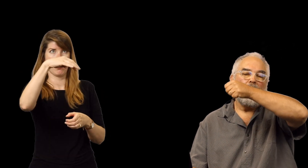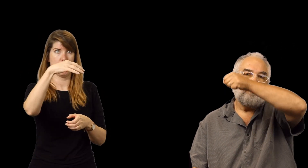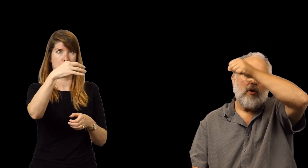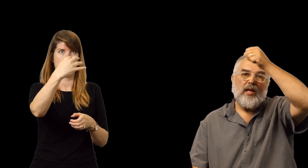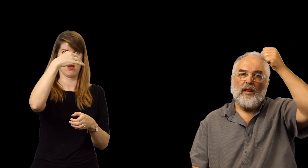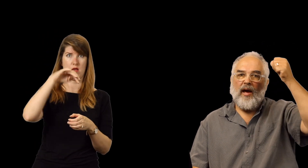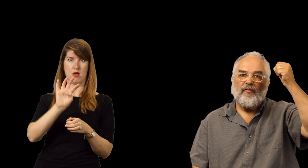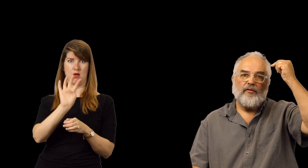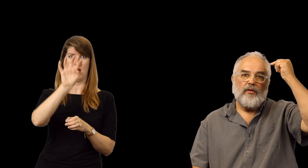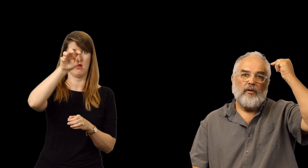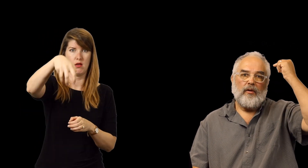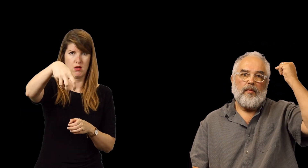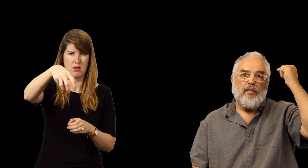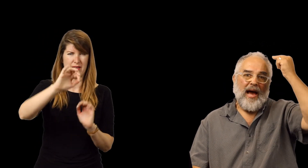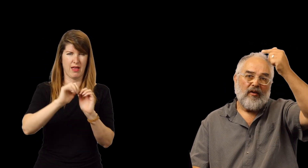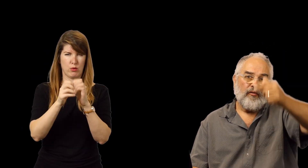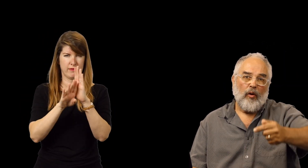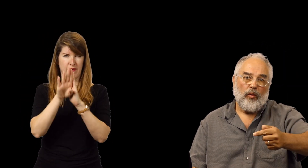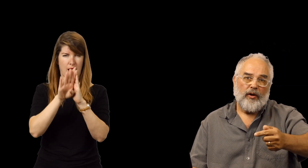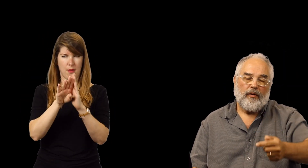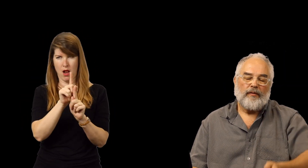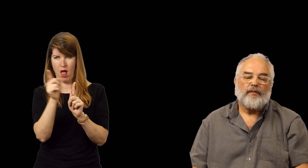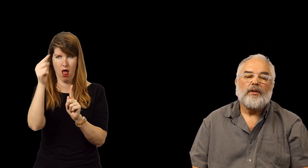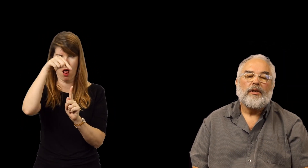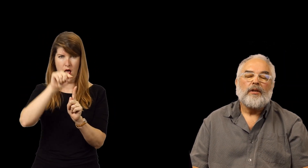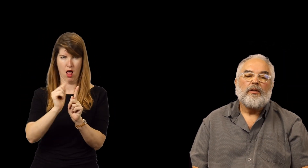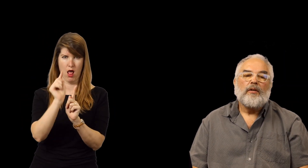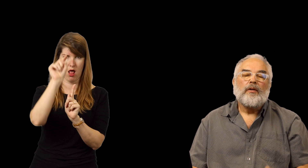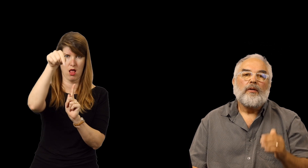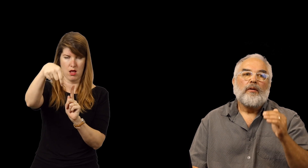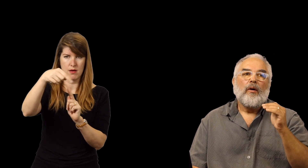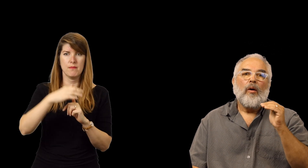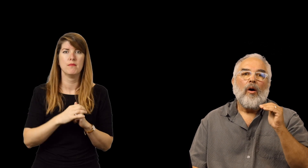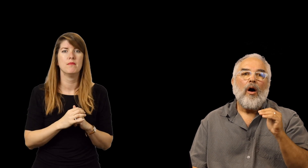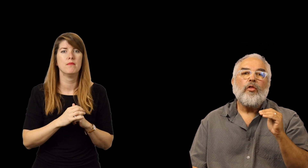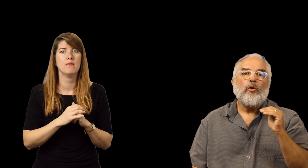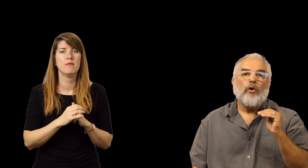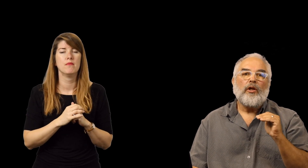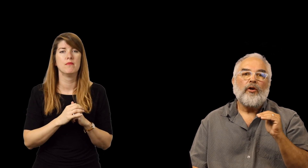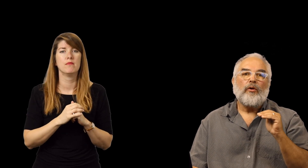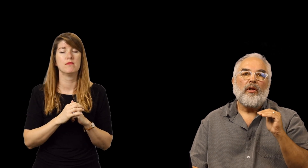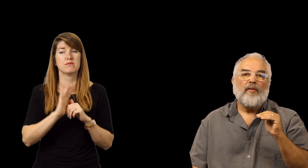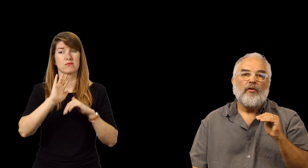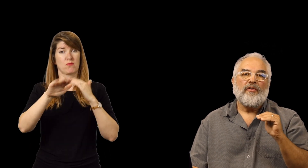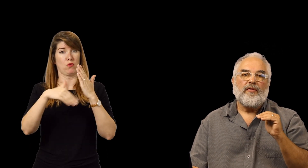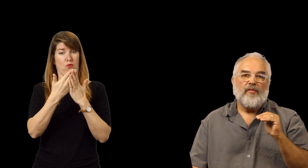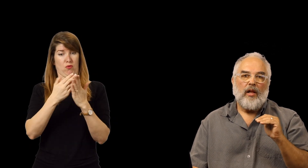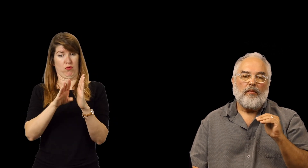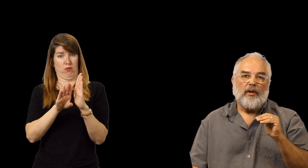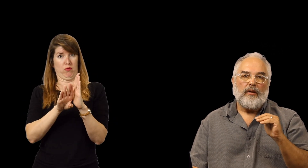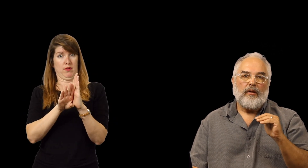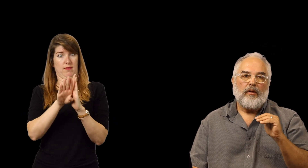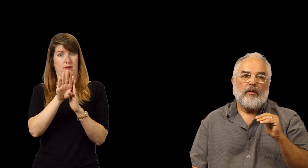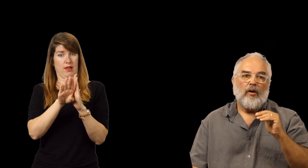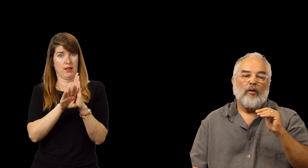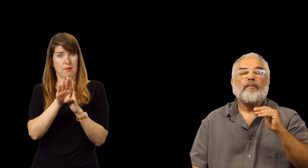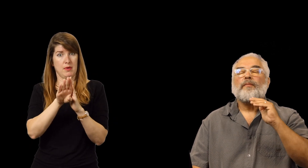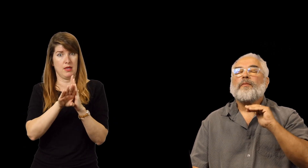up, right, left, back, forward. All the earlier levels of